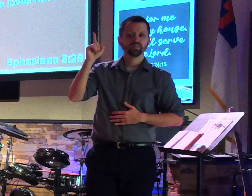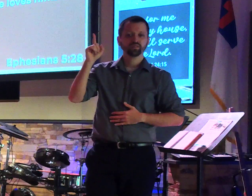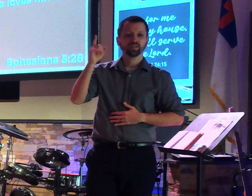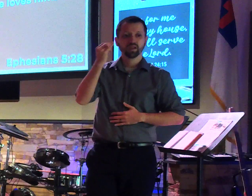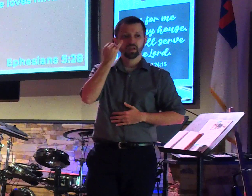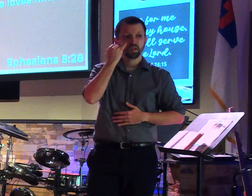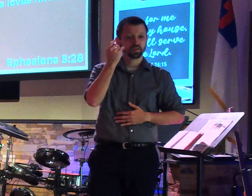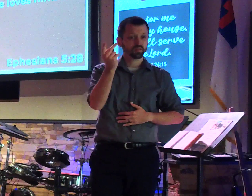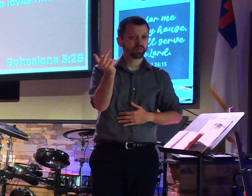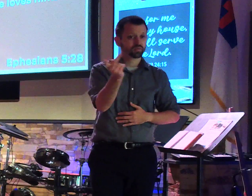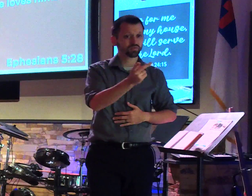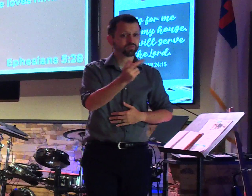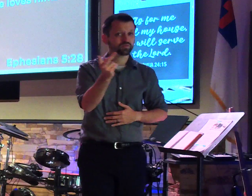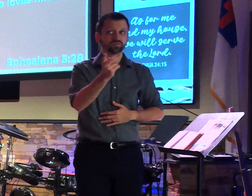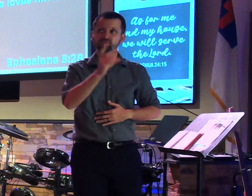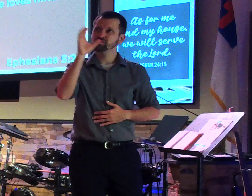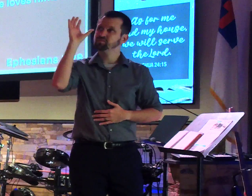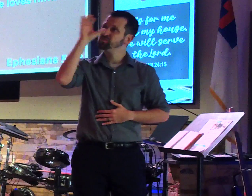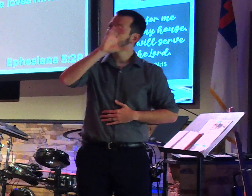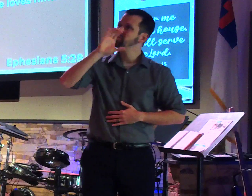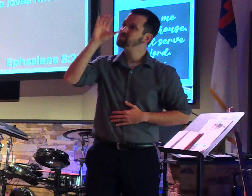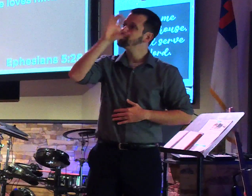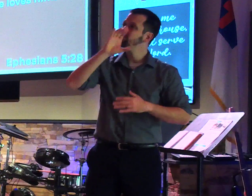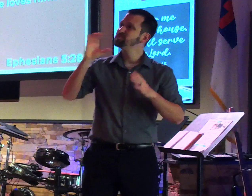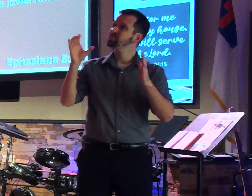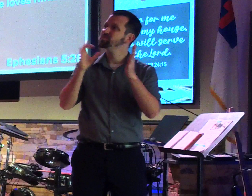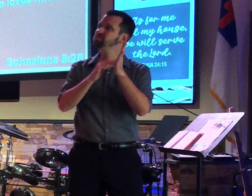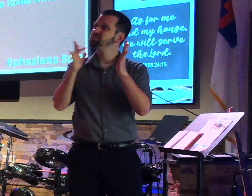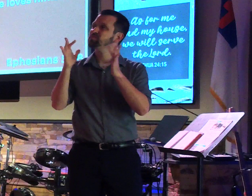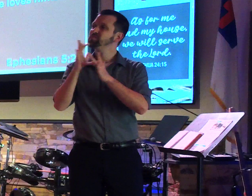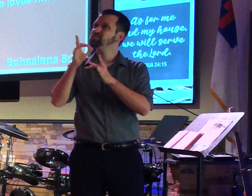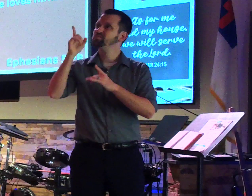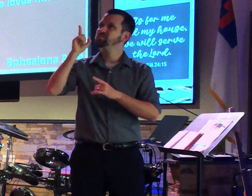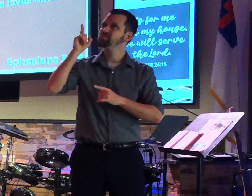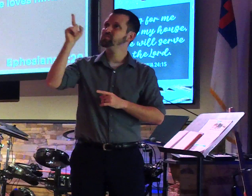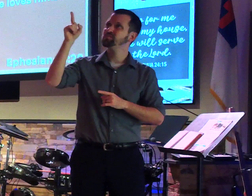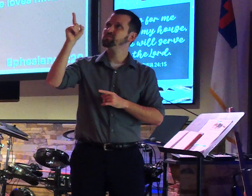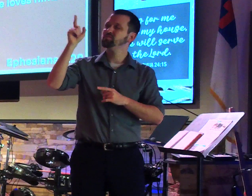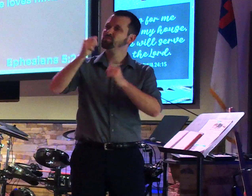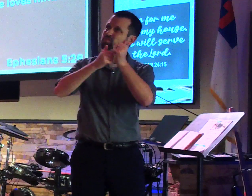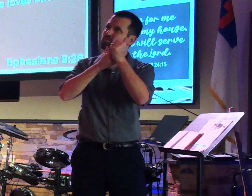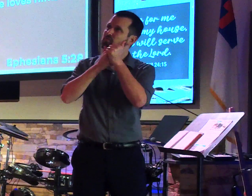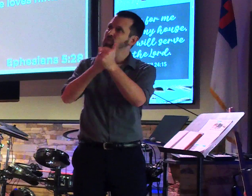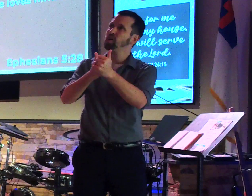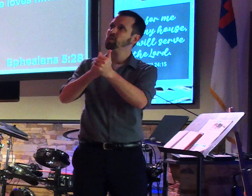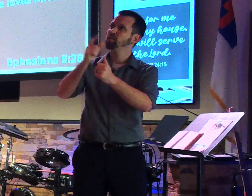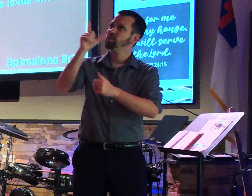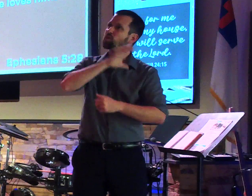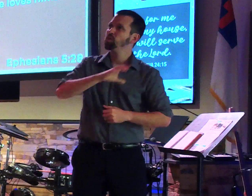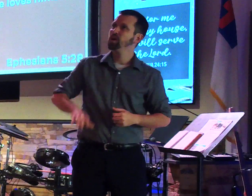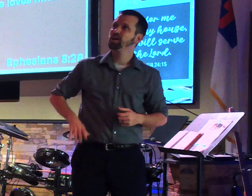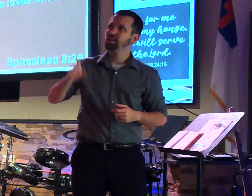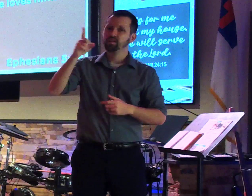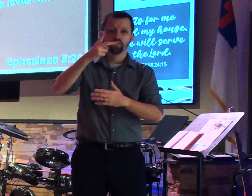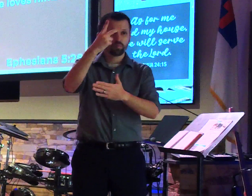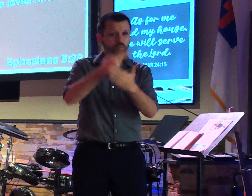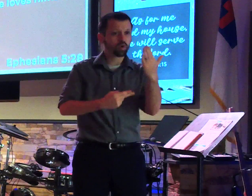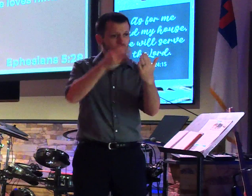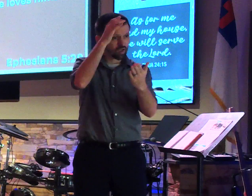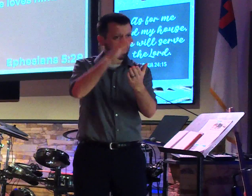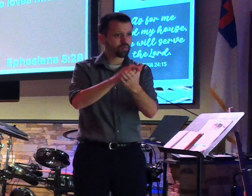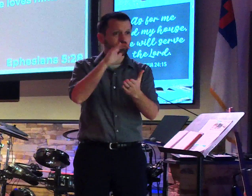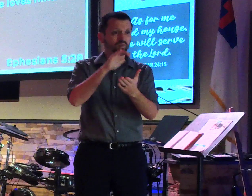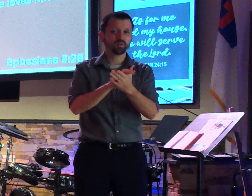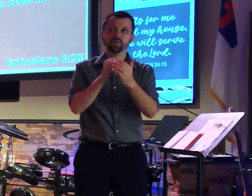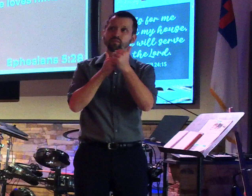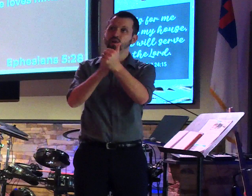of you are seeking after Jesus, you're a Christ follower, you are following Jesus, if you're both doing that, before